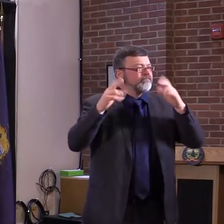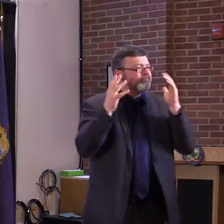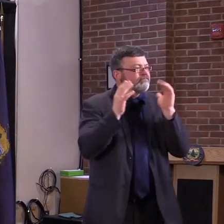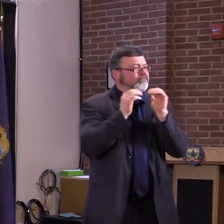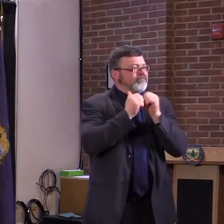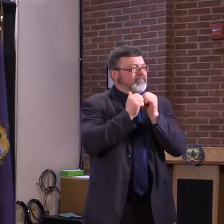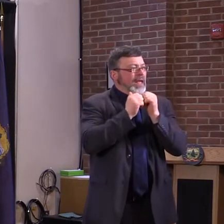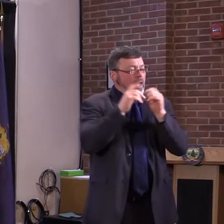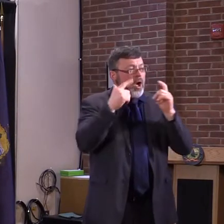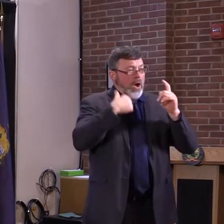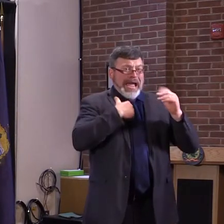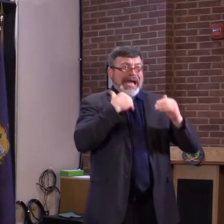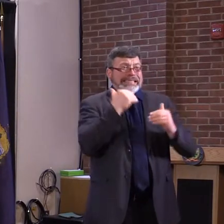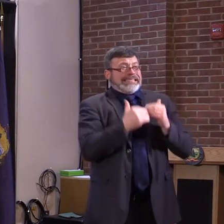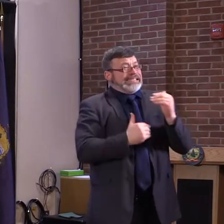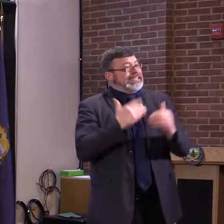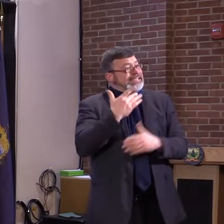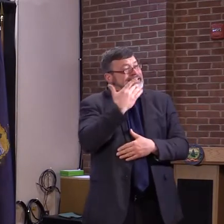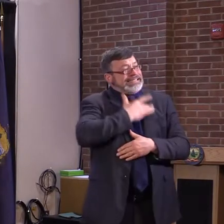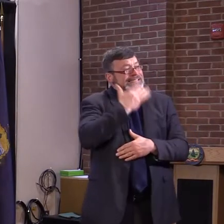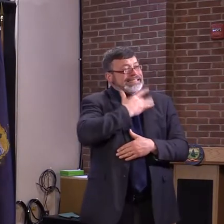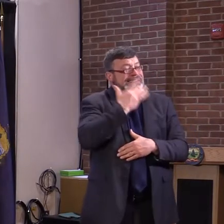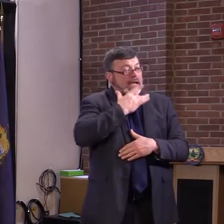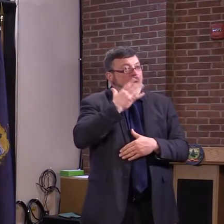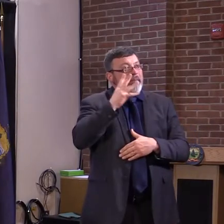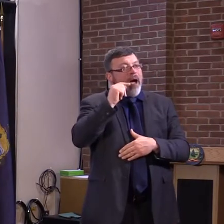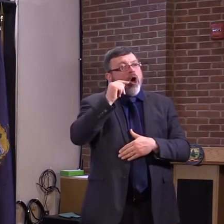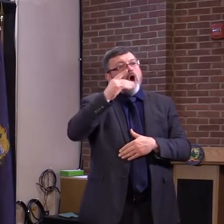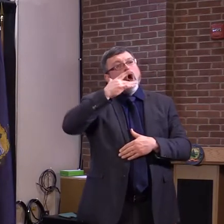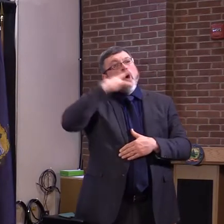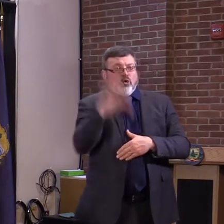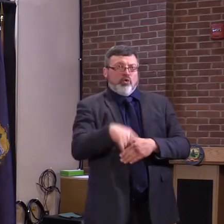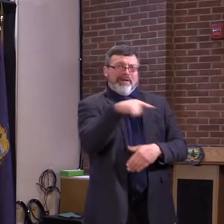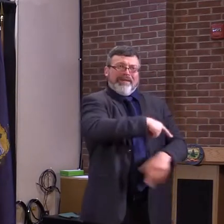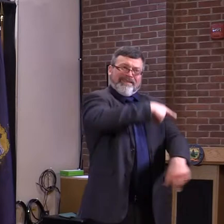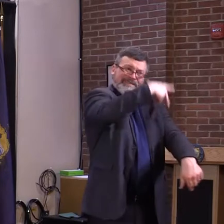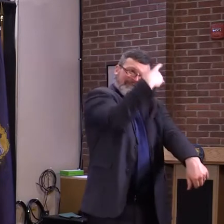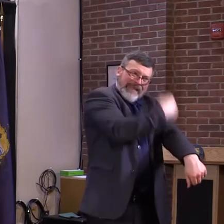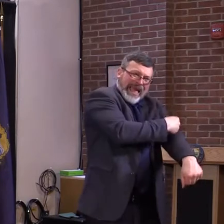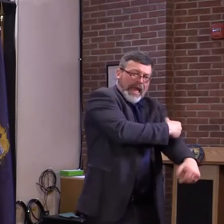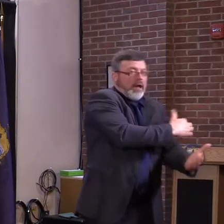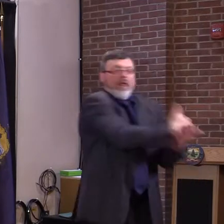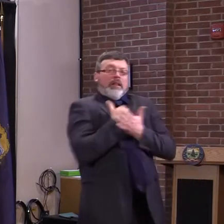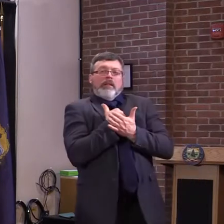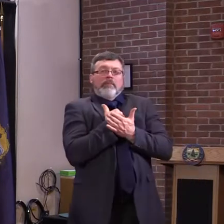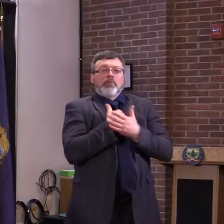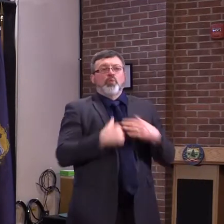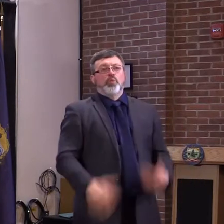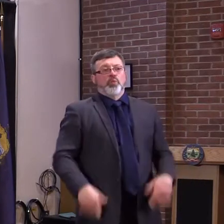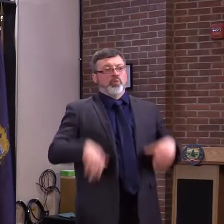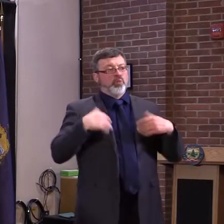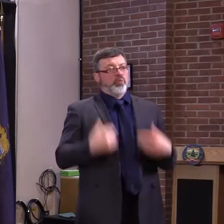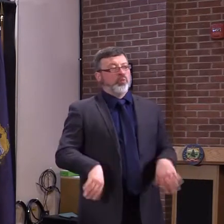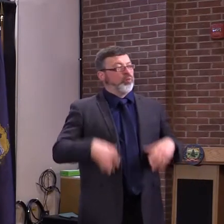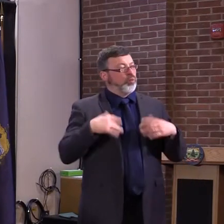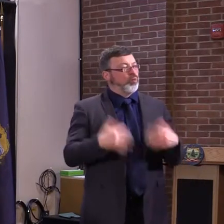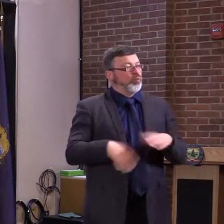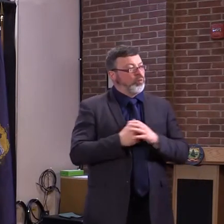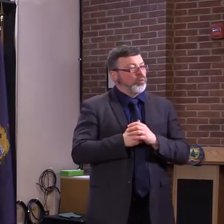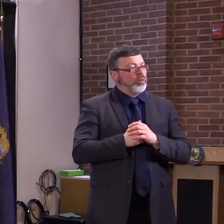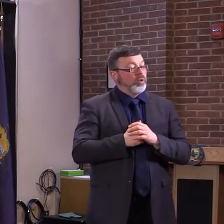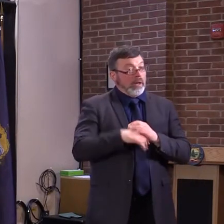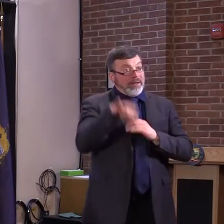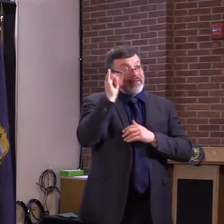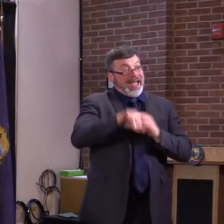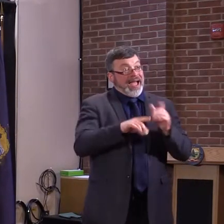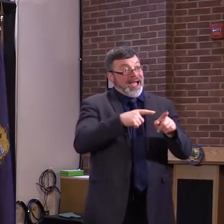and boosted residents. Now, speaking of emerging from this surge, I want to talk about our future with